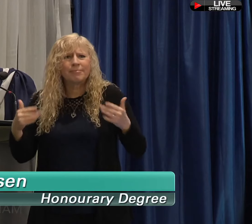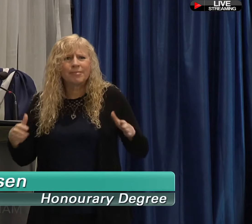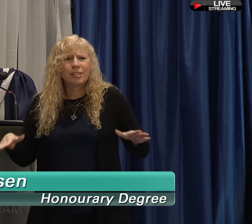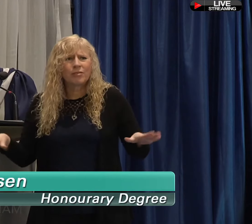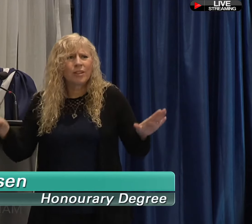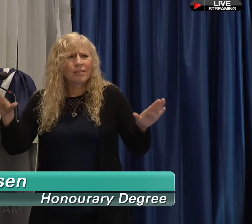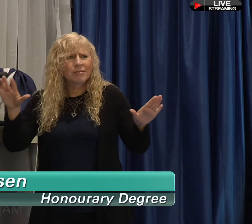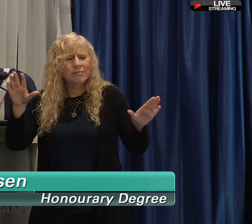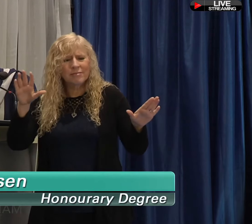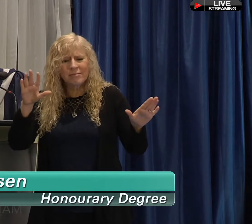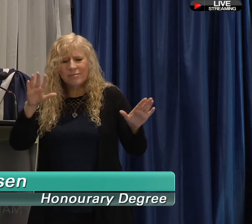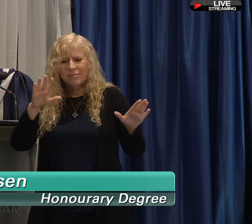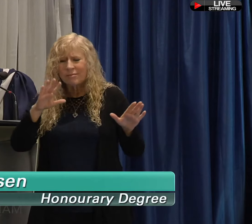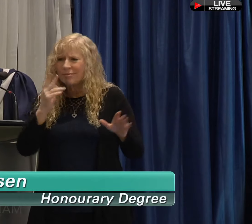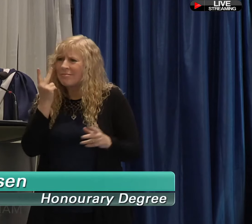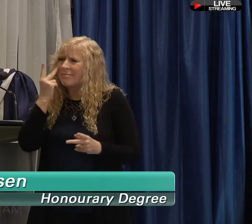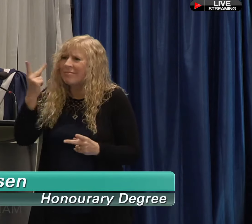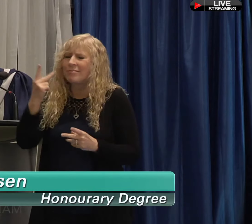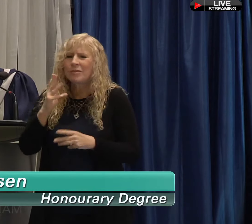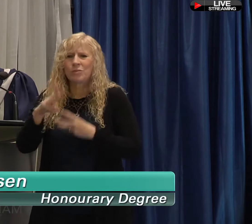talents have been lost to the world.